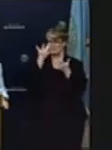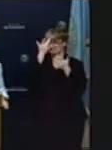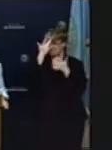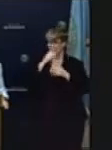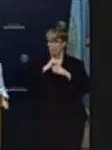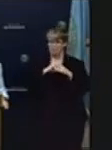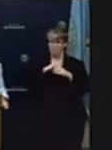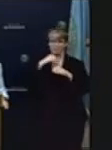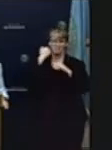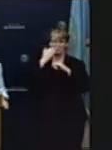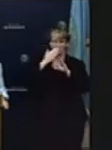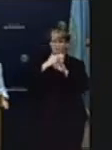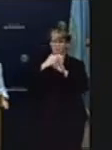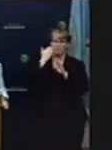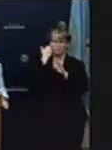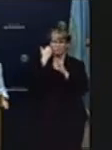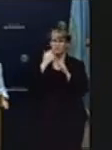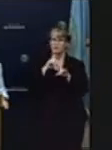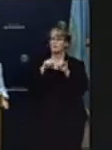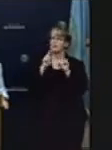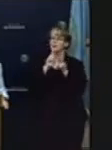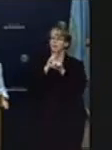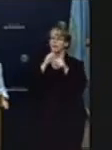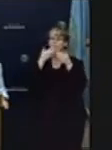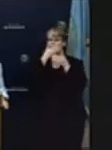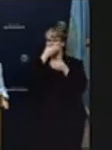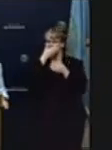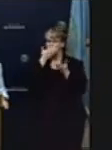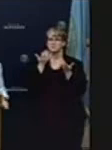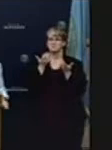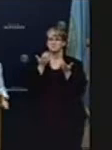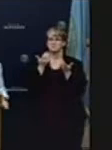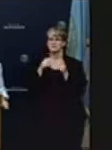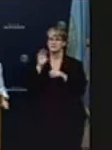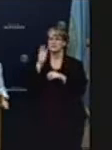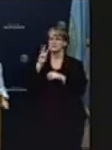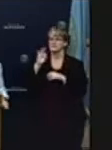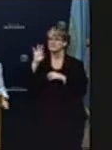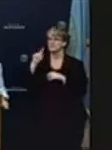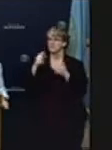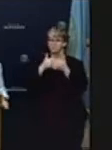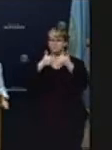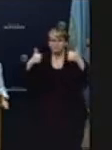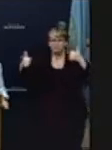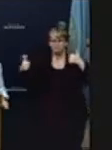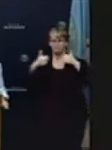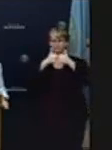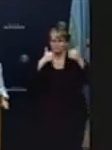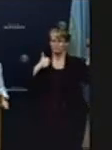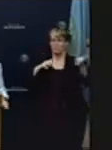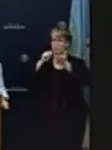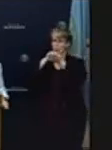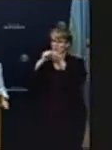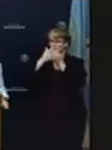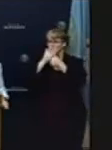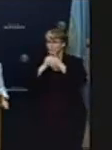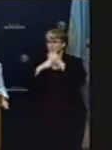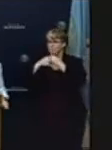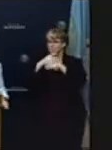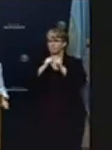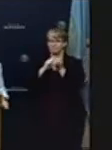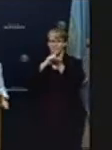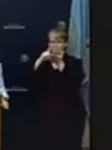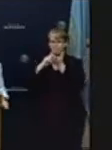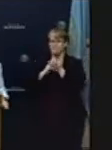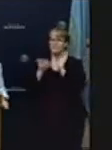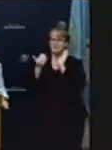you do go out, wear a cloth face mask, keep the 6 feet away from each other, wash your hands, all of these things that we keep hitting over and over